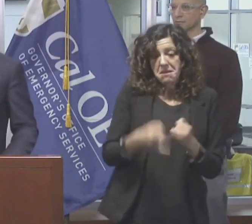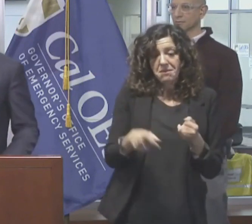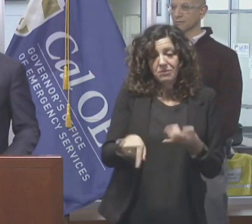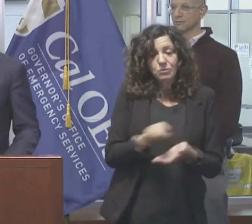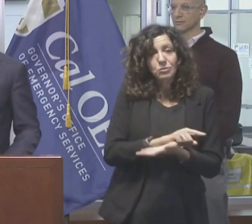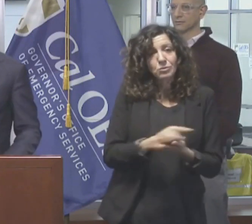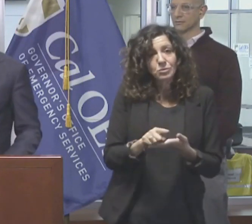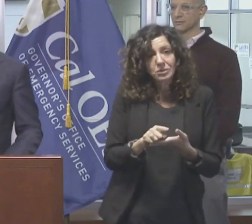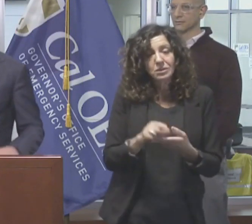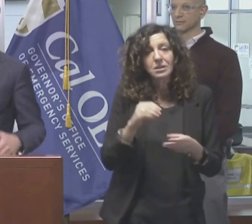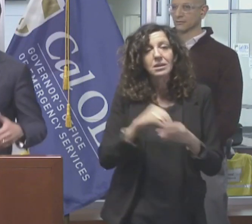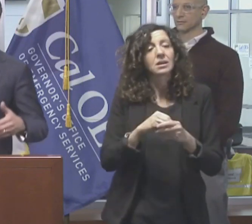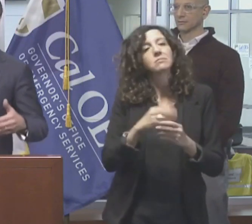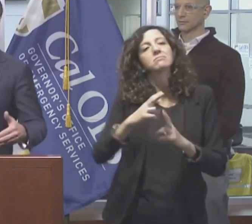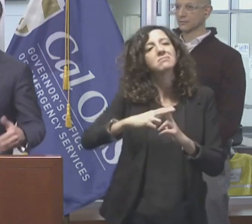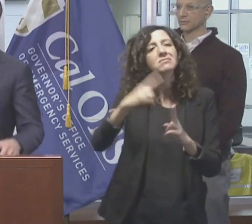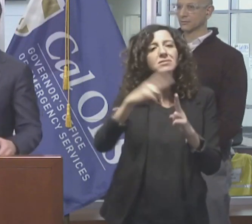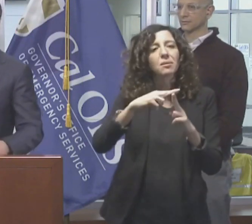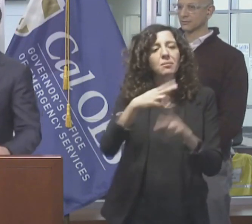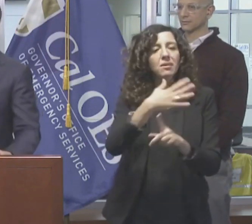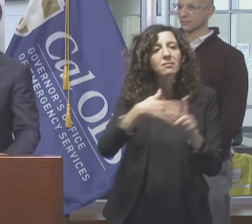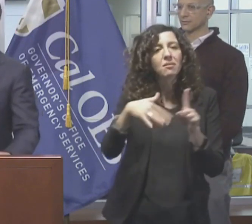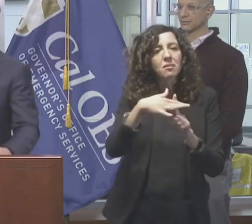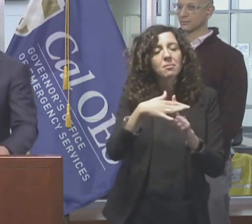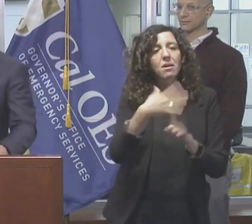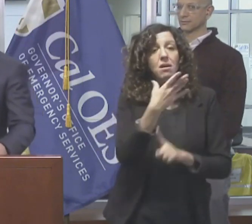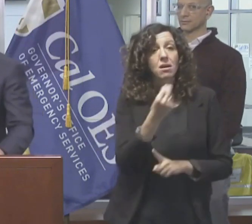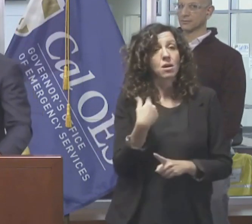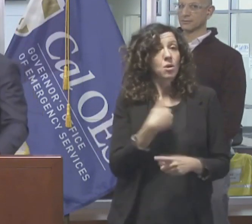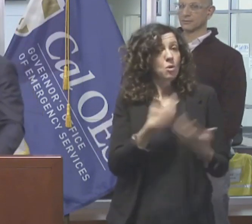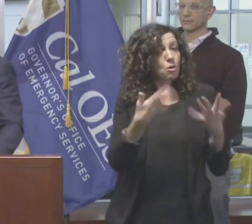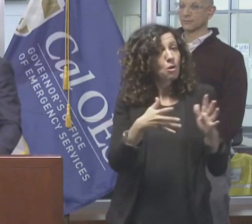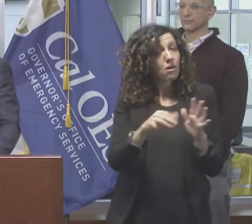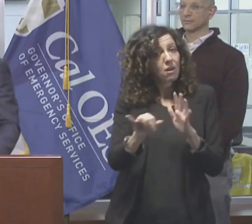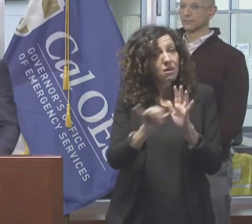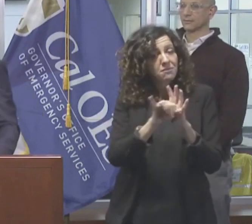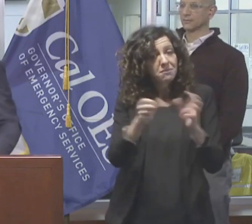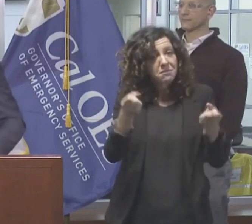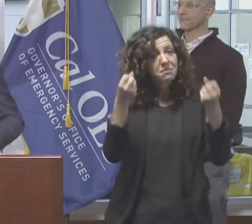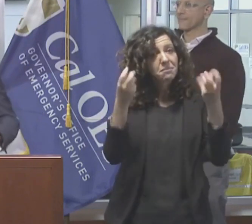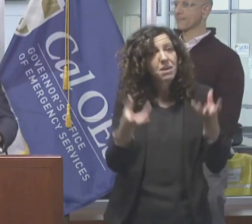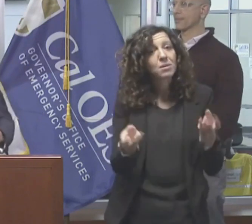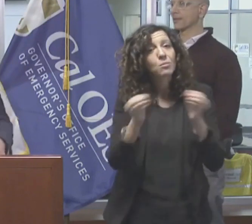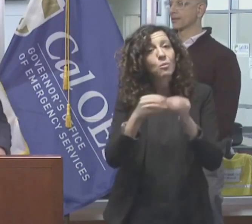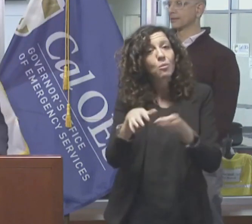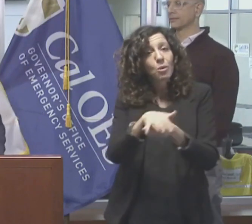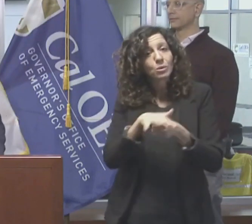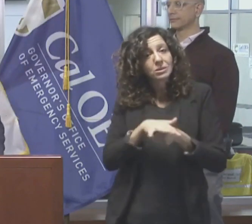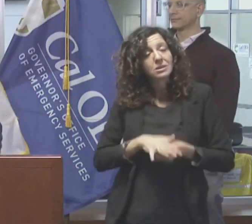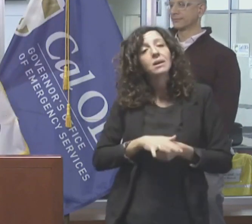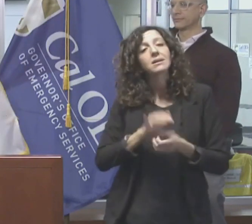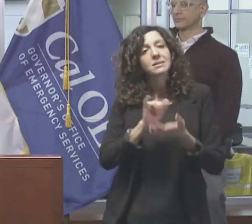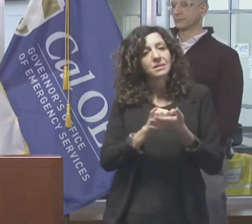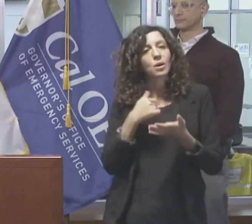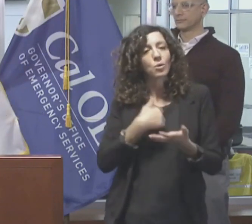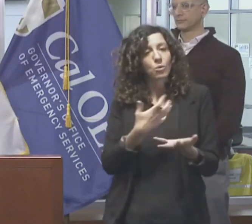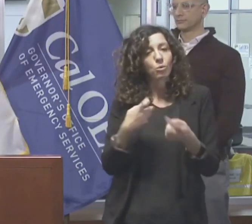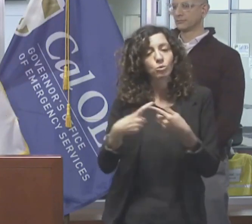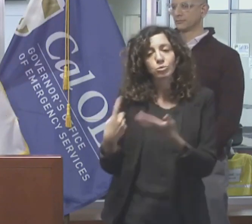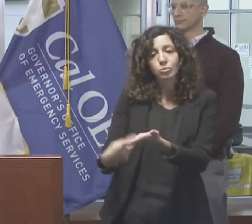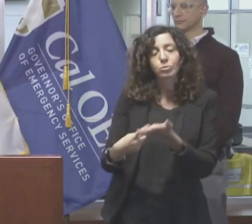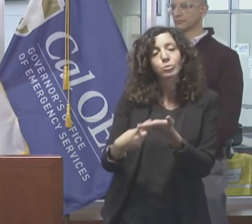world-class settings. And we have identified many other additional sites that we're also